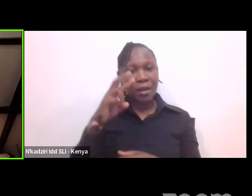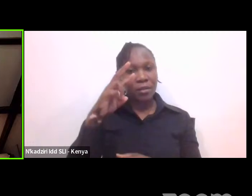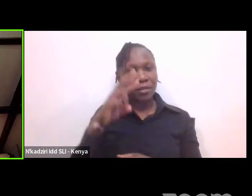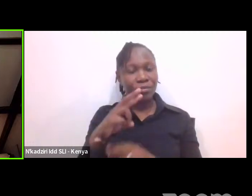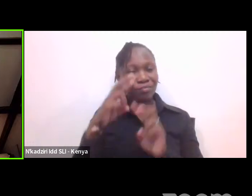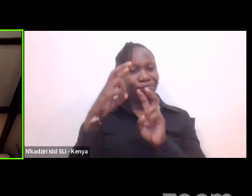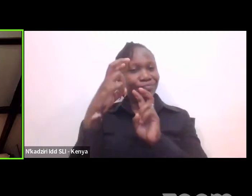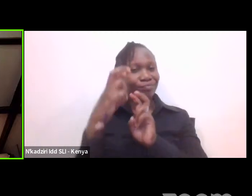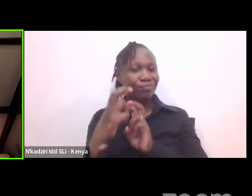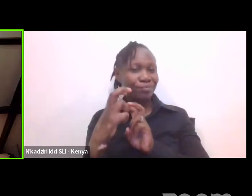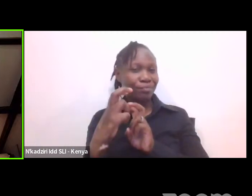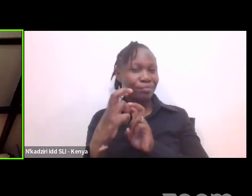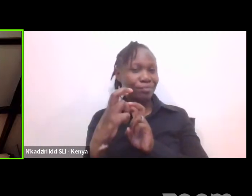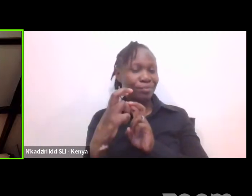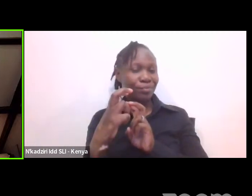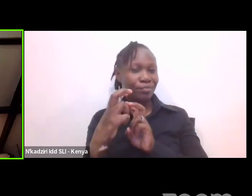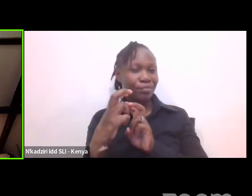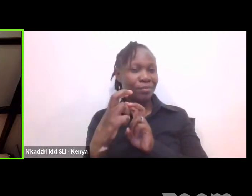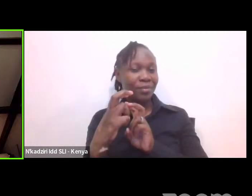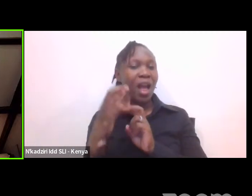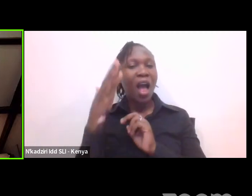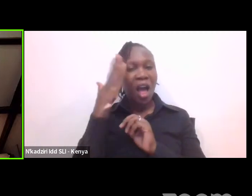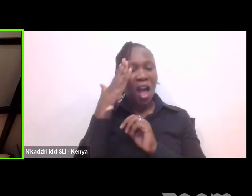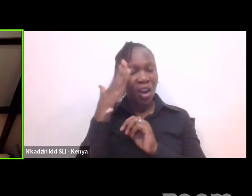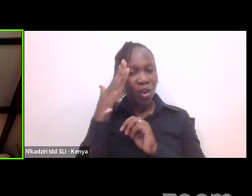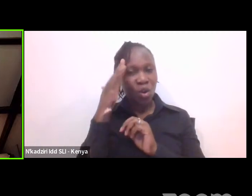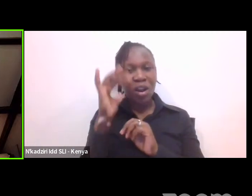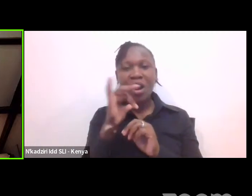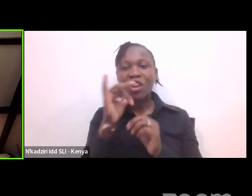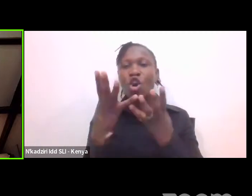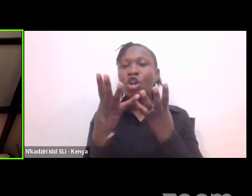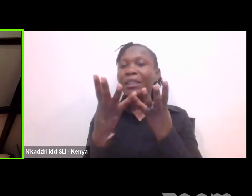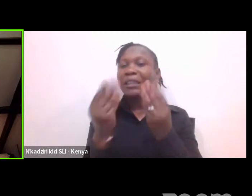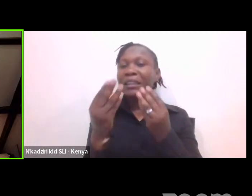It's often problematic relying on others.